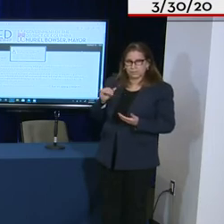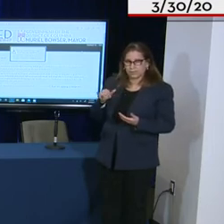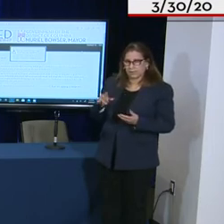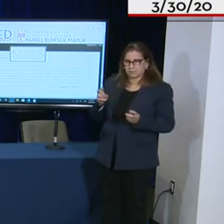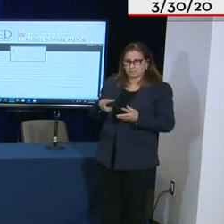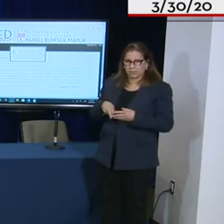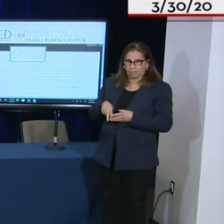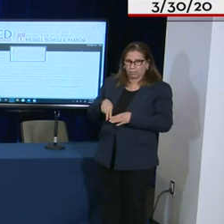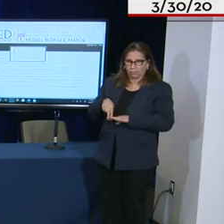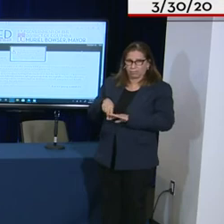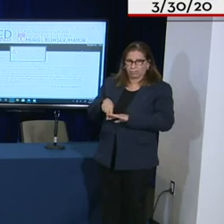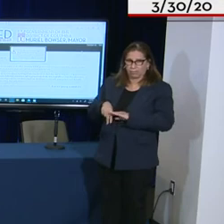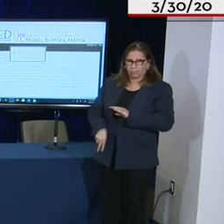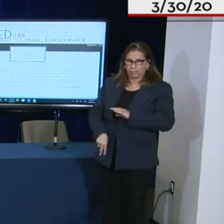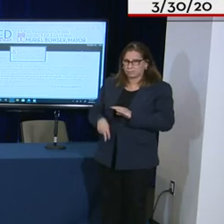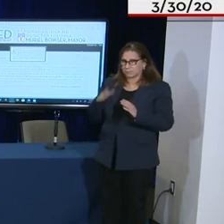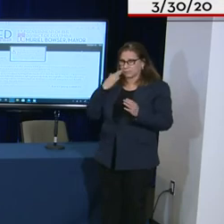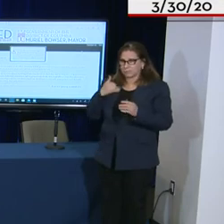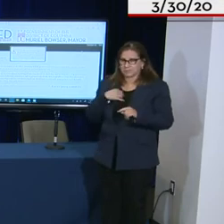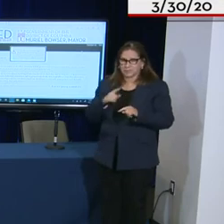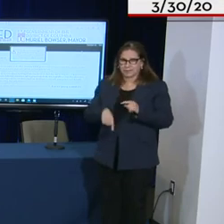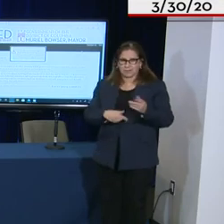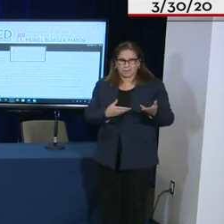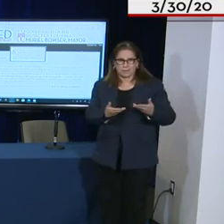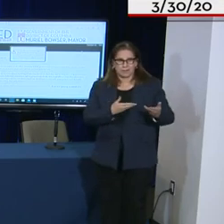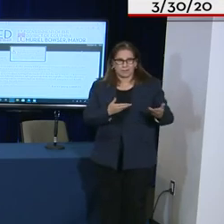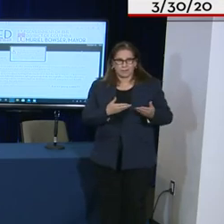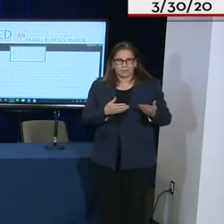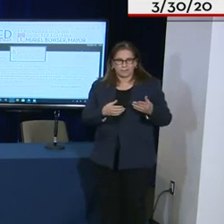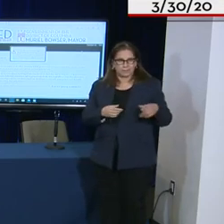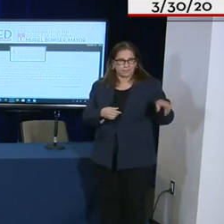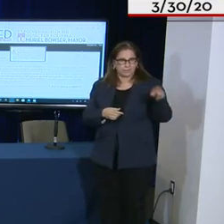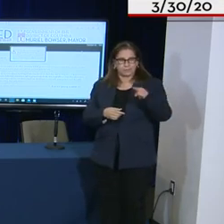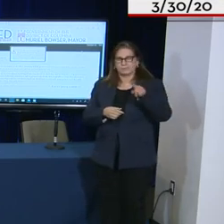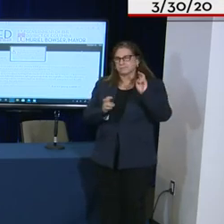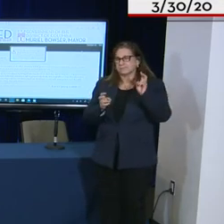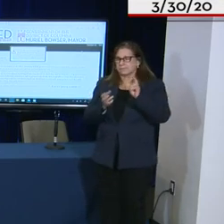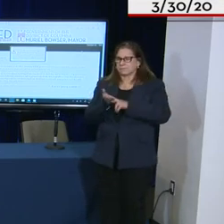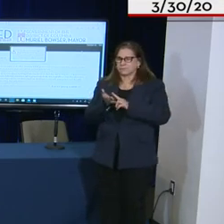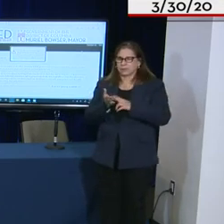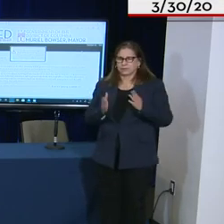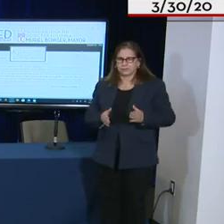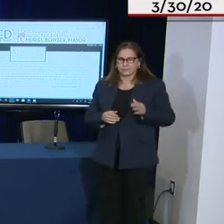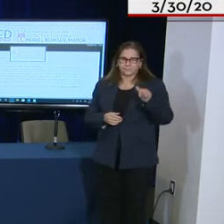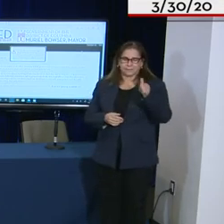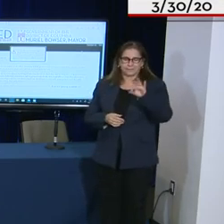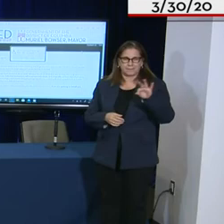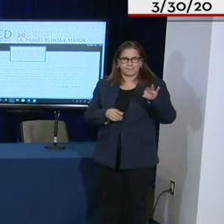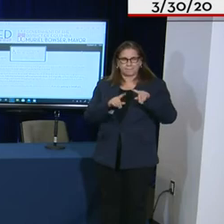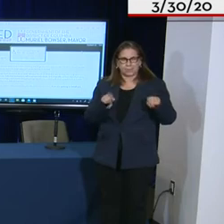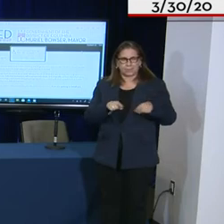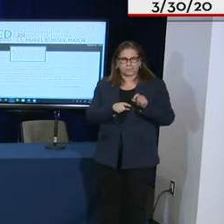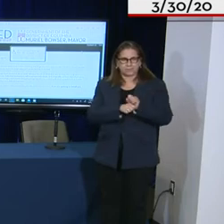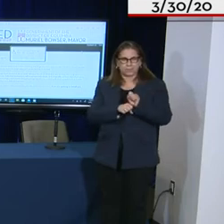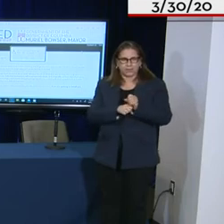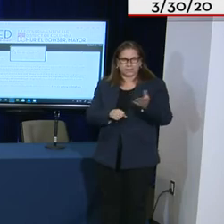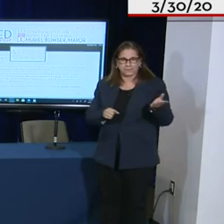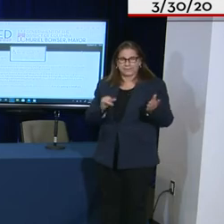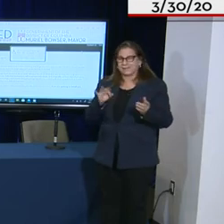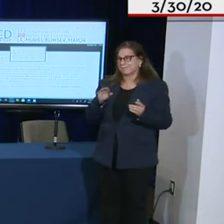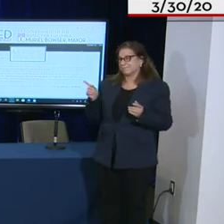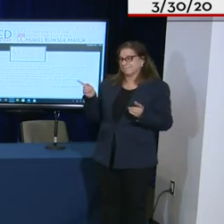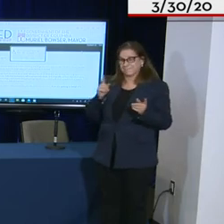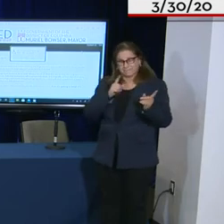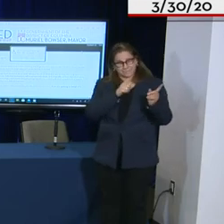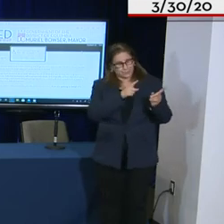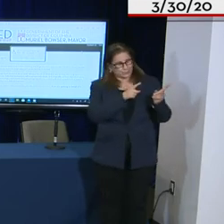hire our 1099 employees. As long as you have included the appropriate information in